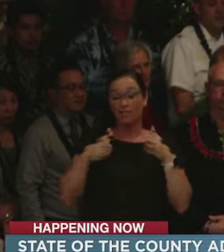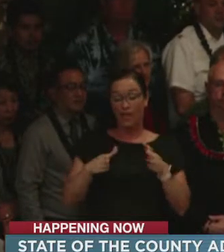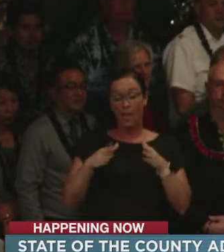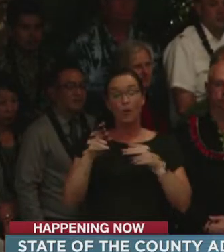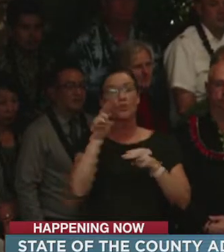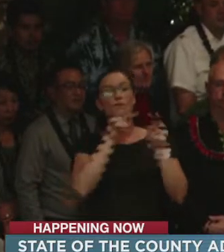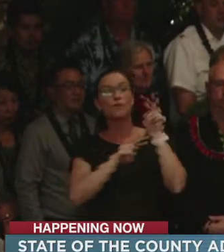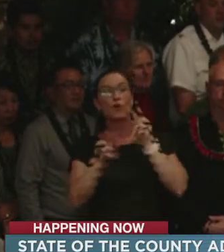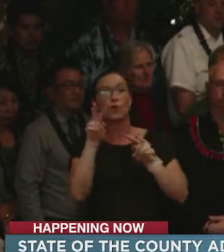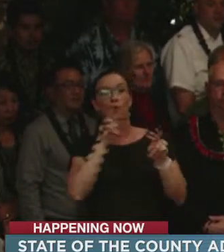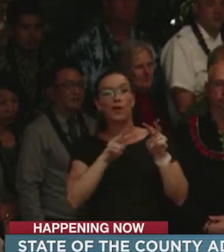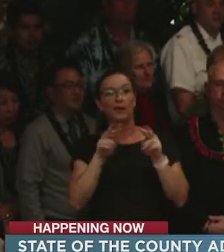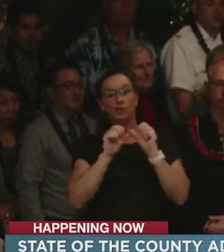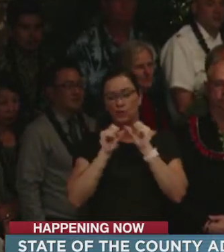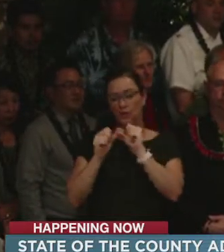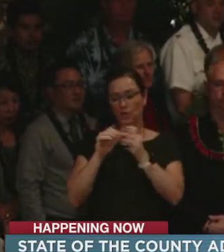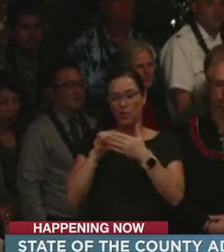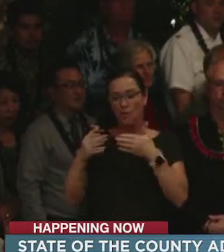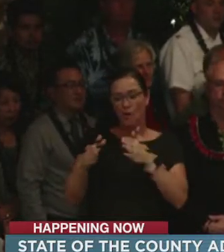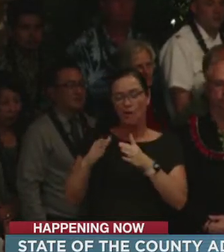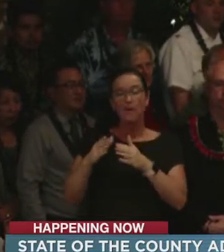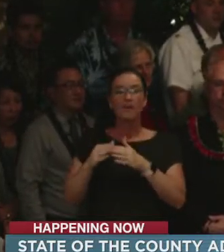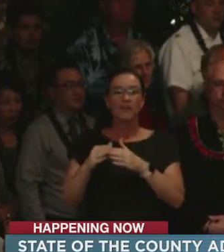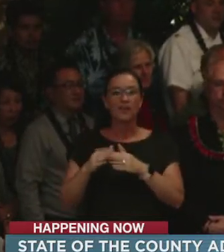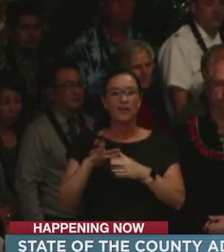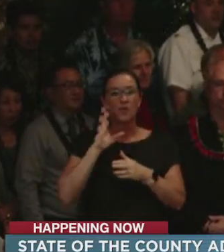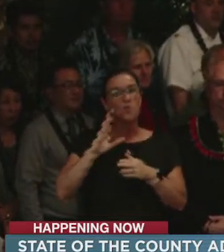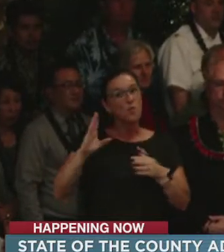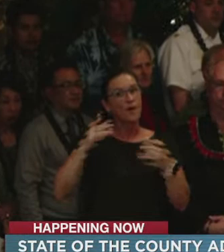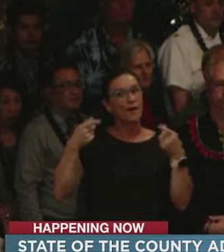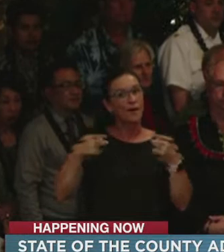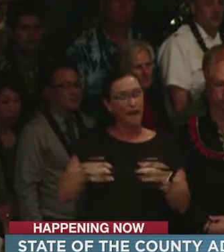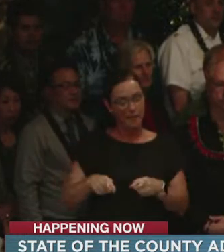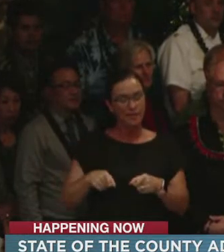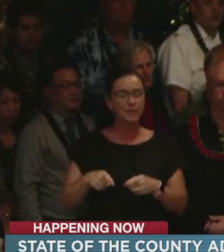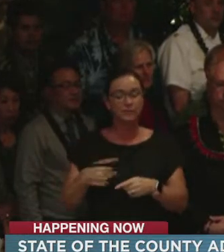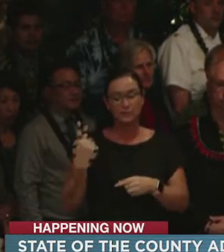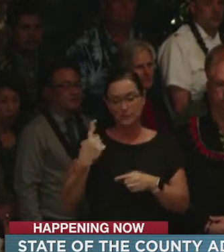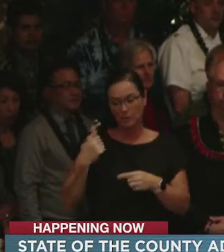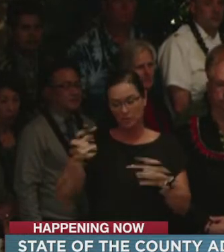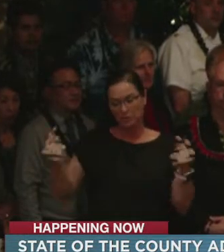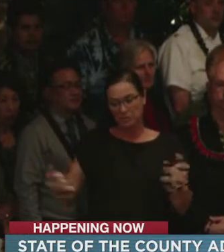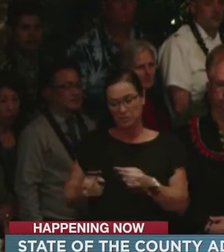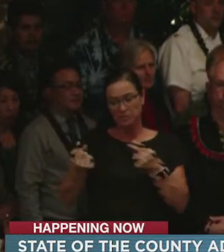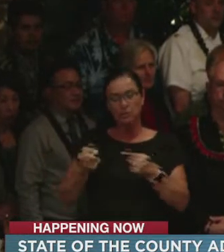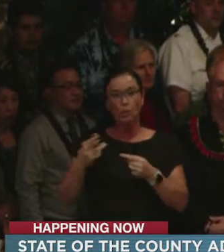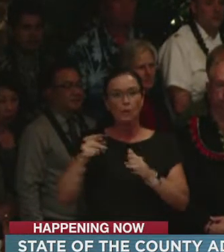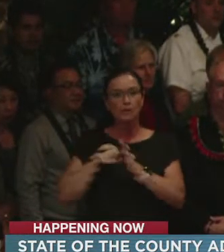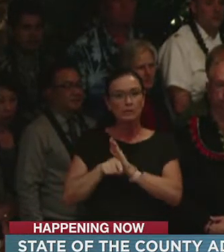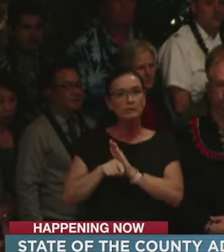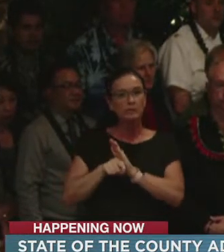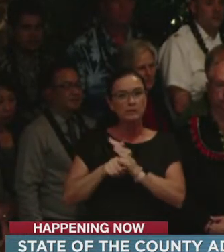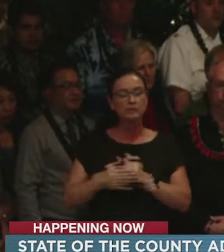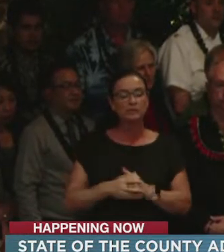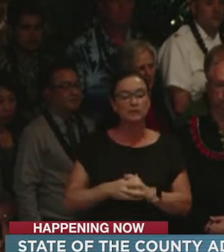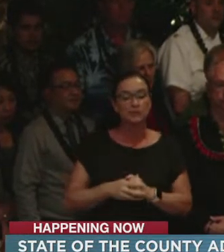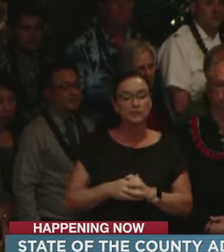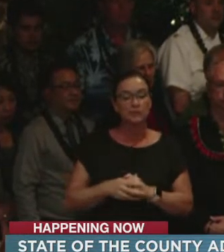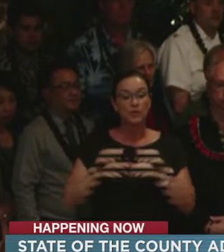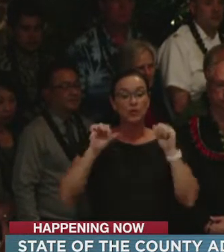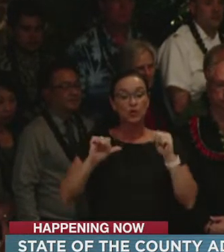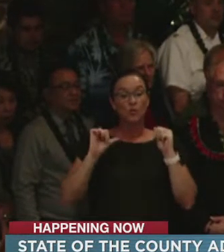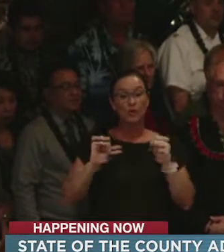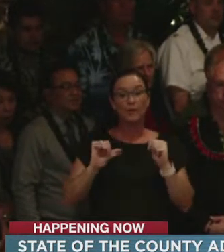in that manner, it would only be a matter of time before someone was seriously injured or killed. To clear the